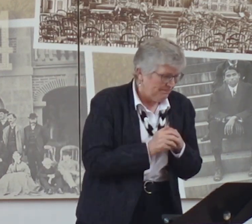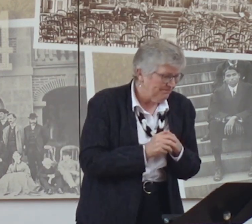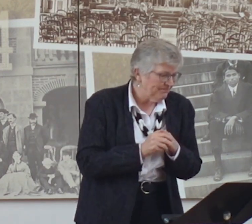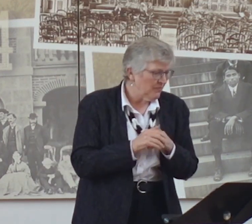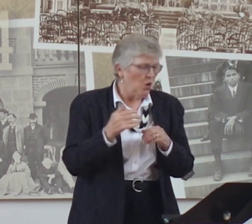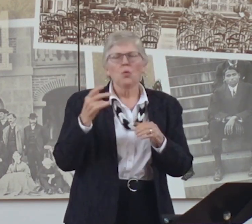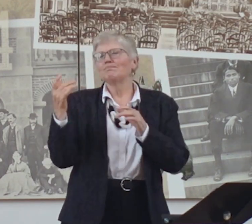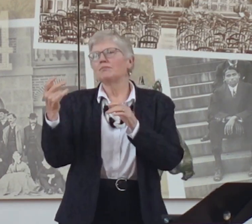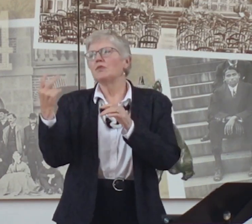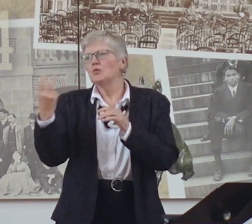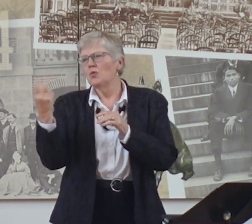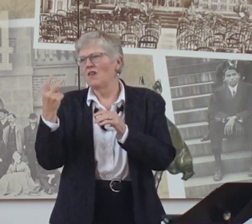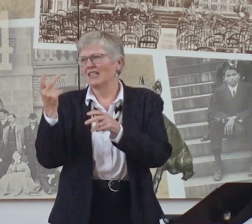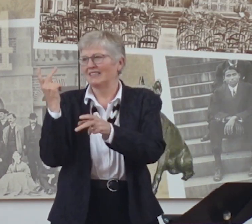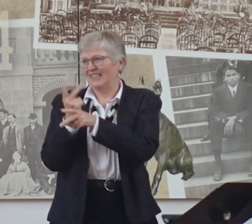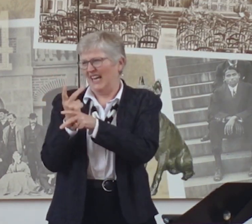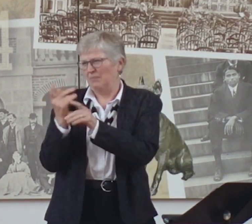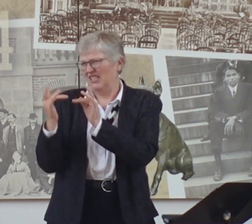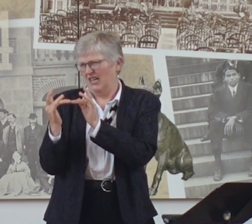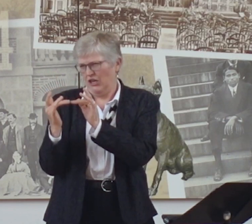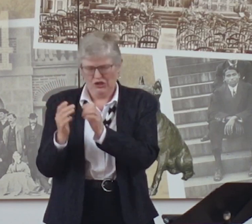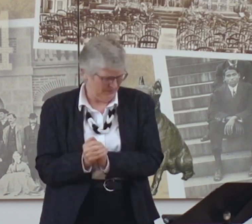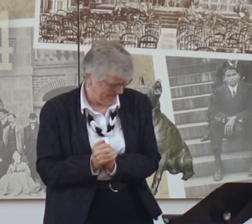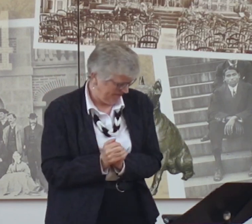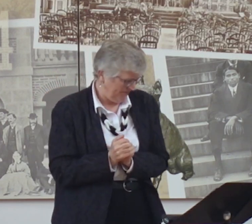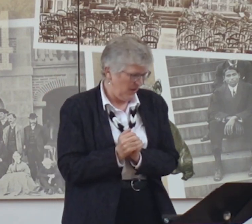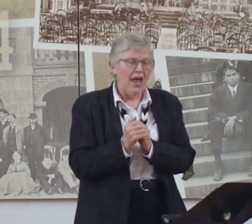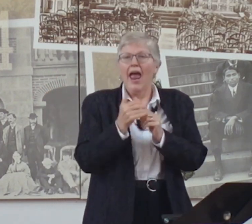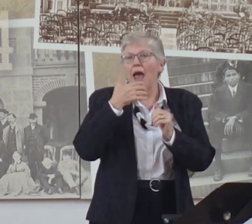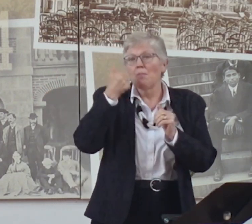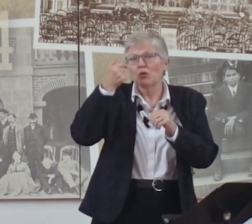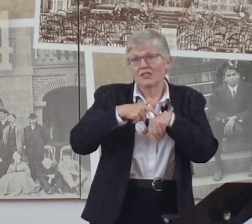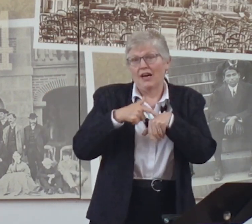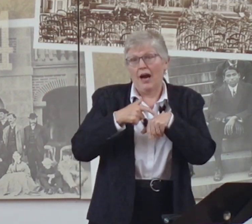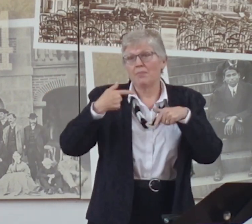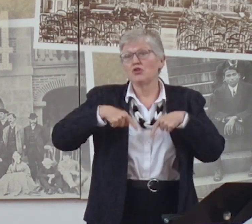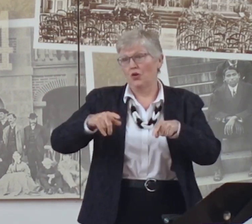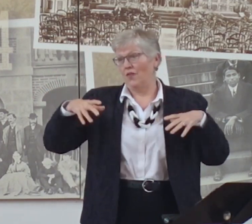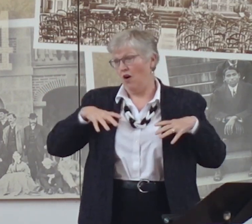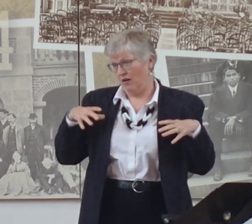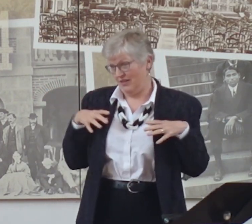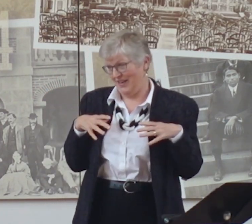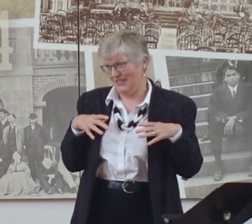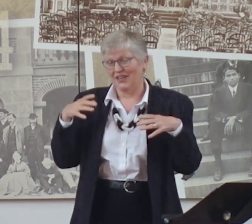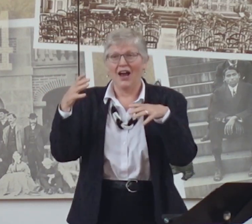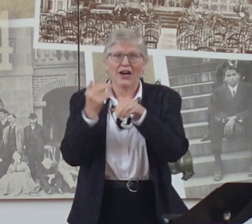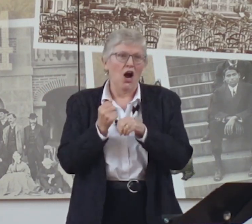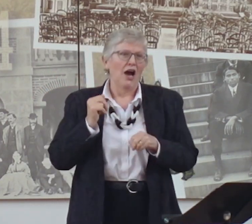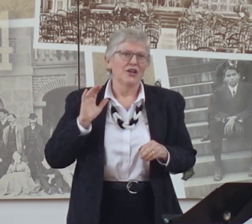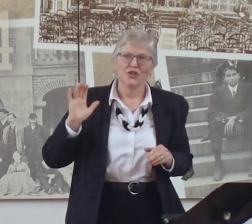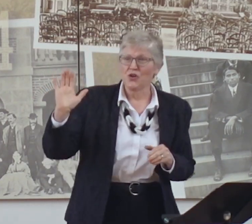2004, we continued to stay in touch, mostly during the holidays.